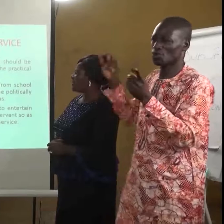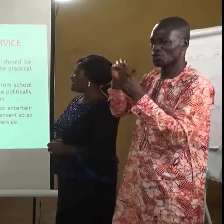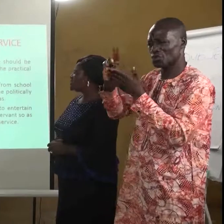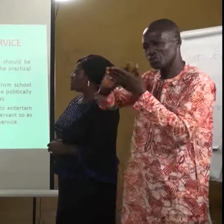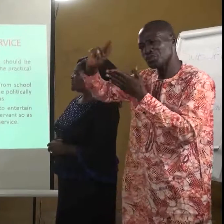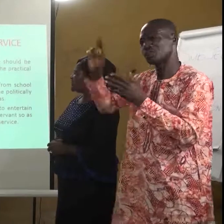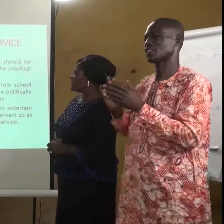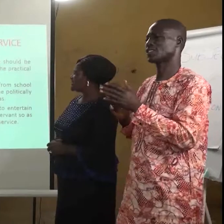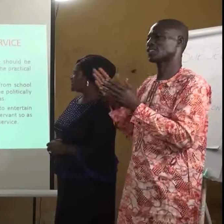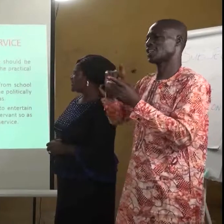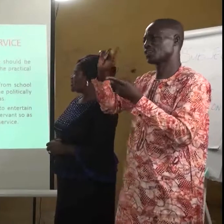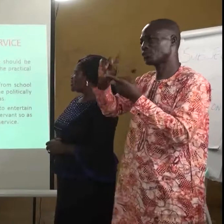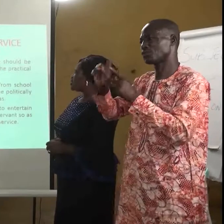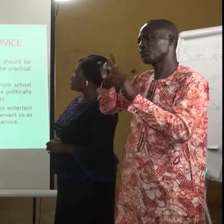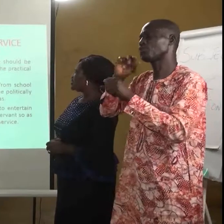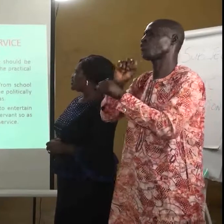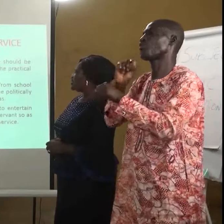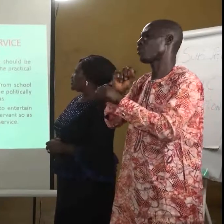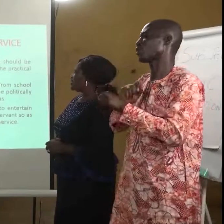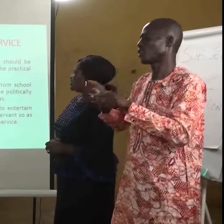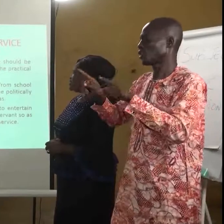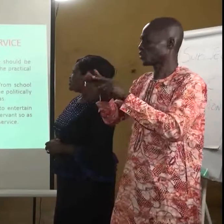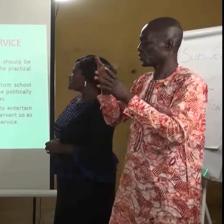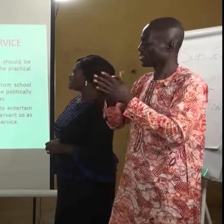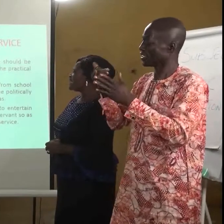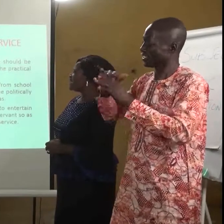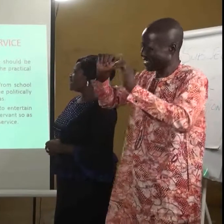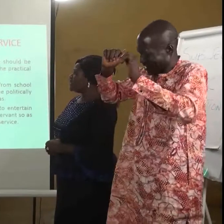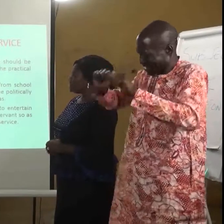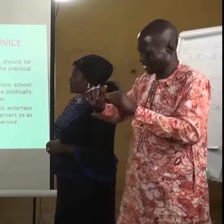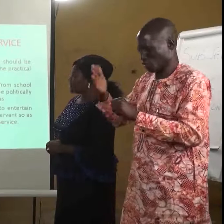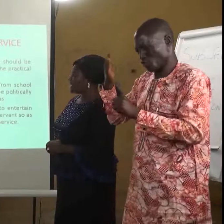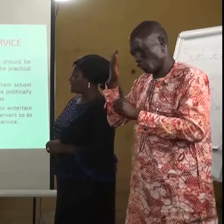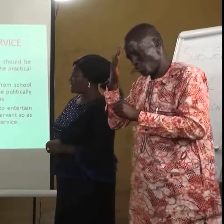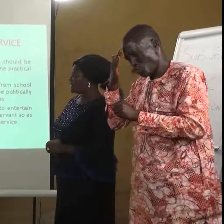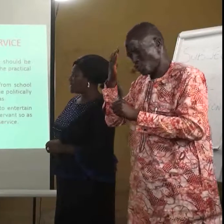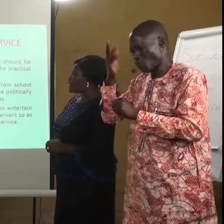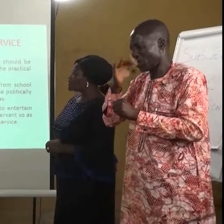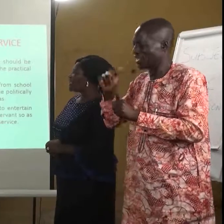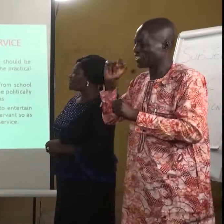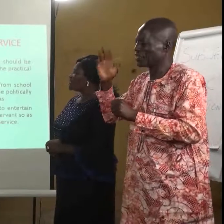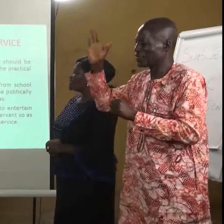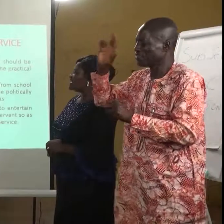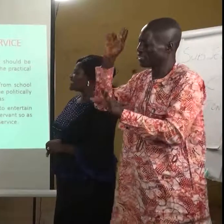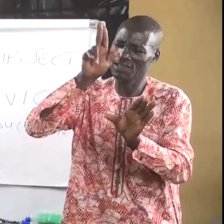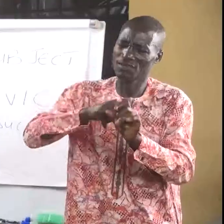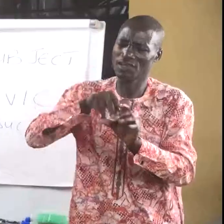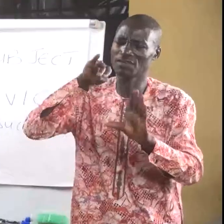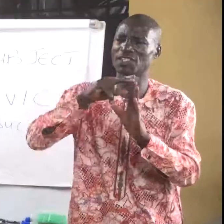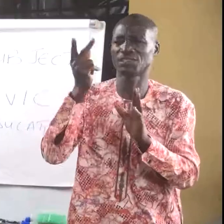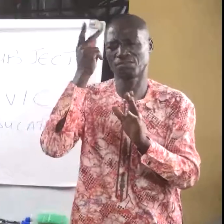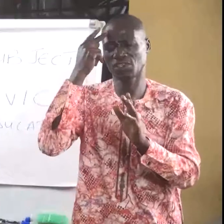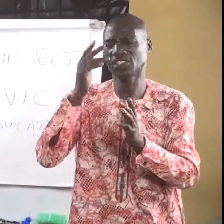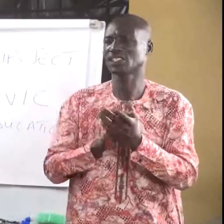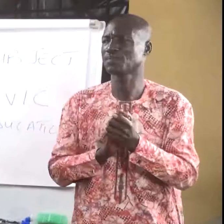servant to enable the public servant to be politically neutral persons so as to discharge